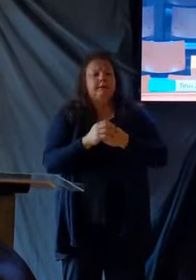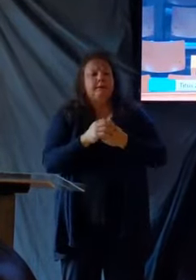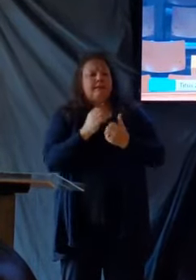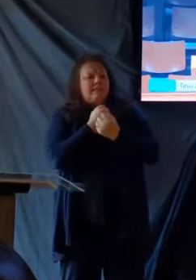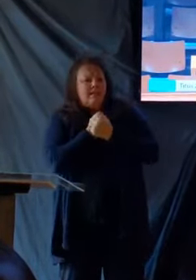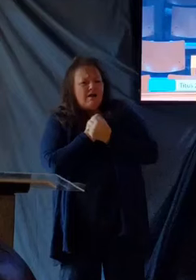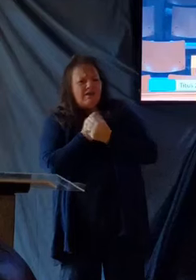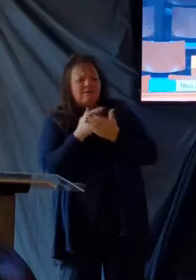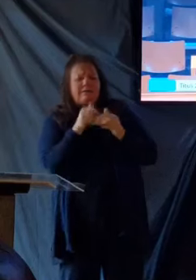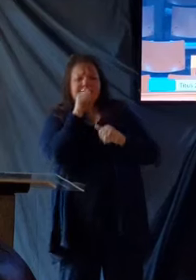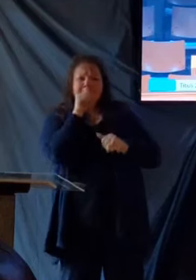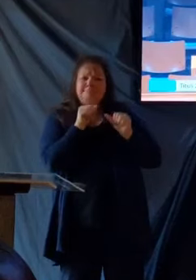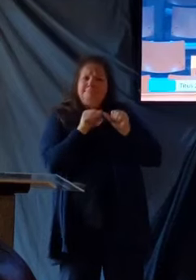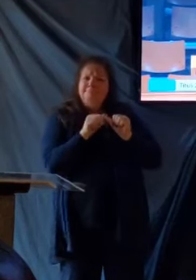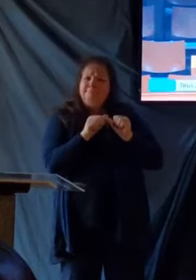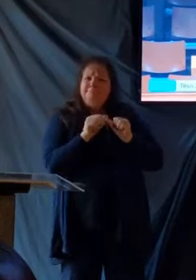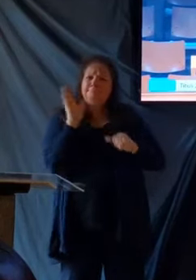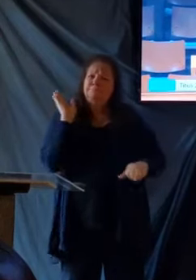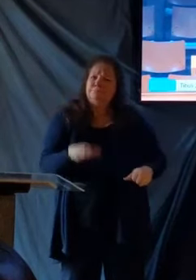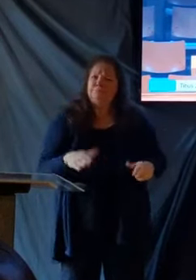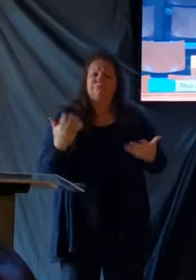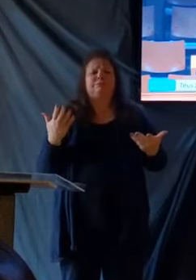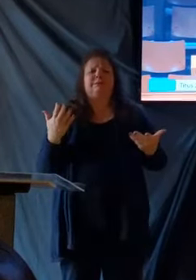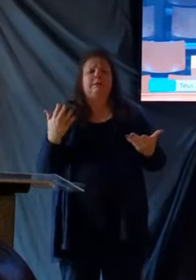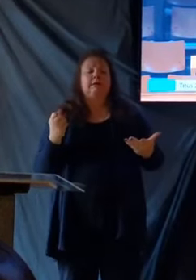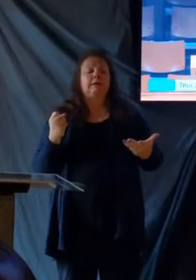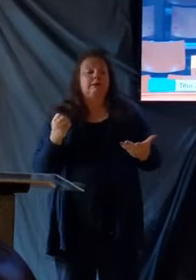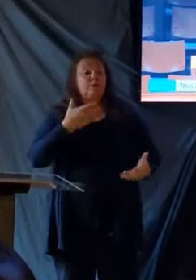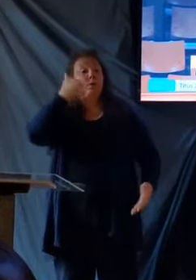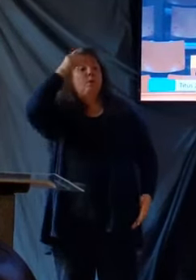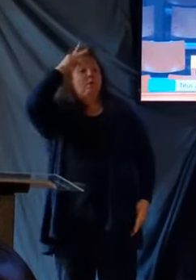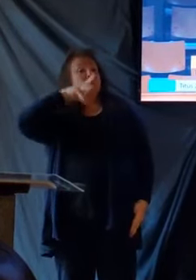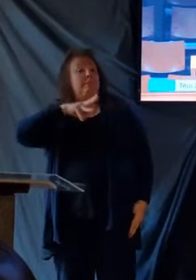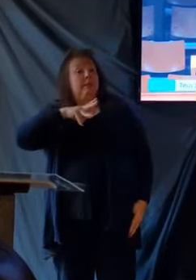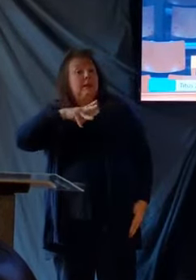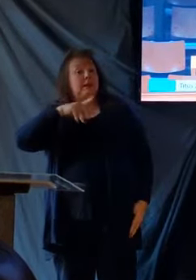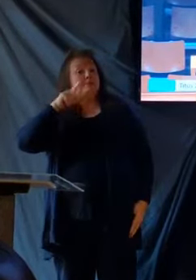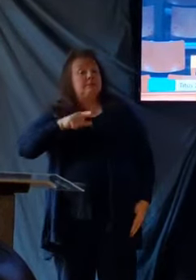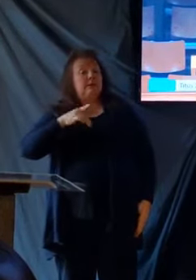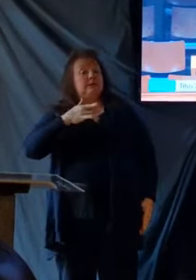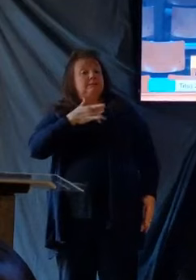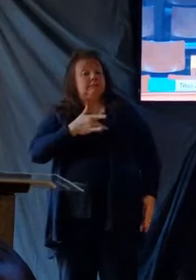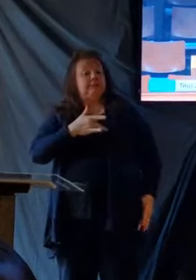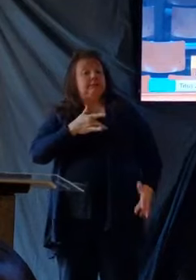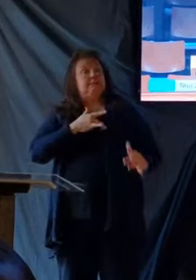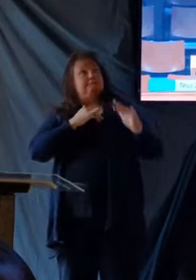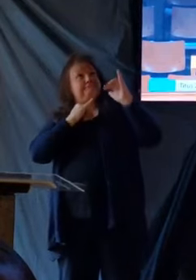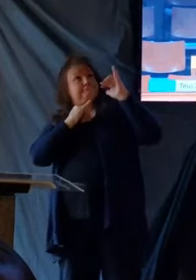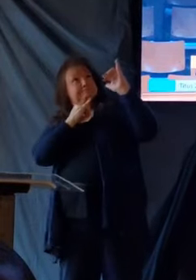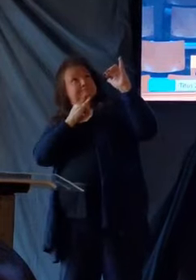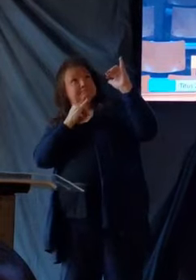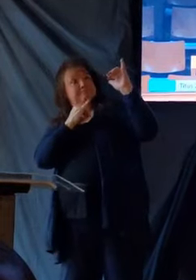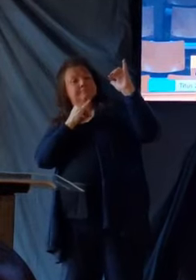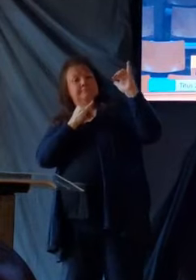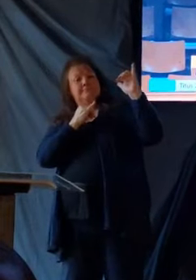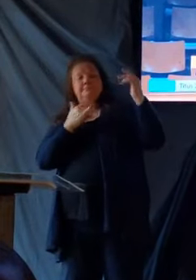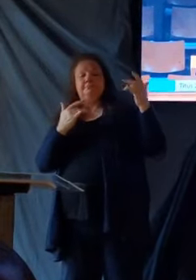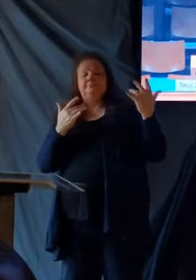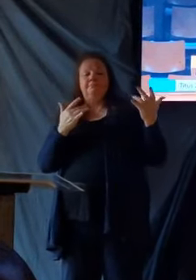in love, in perseverance. So older men are to be godly men. You